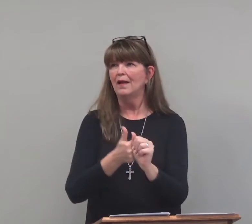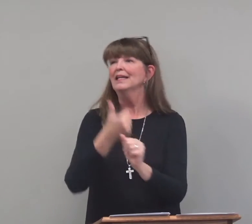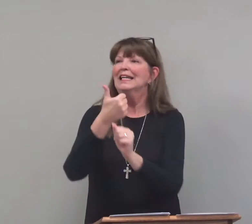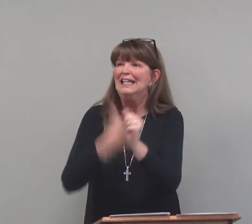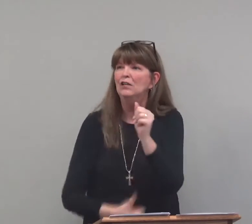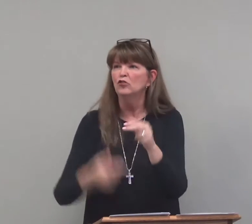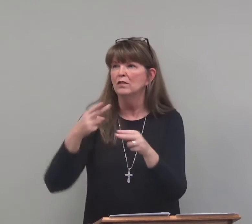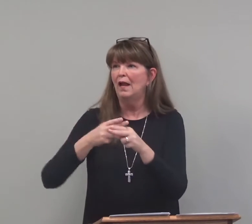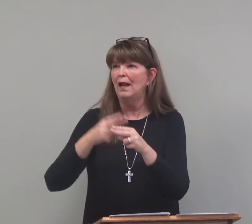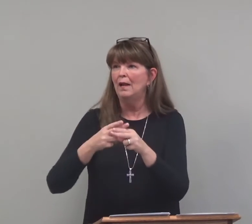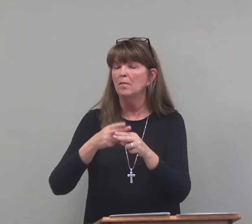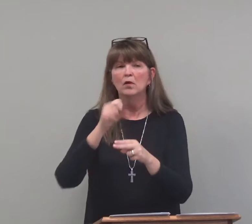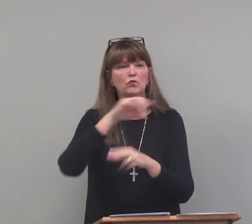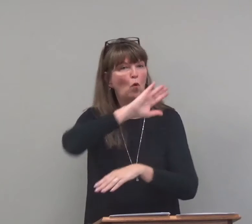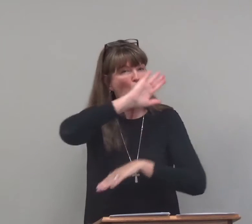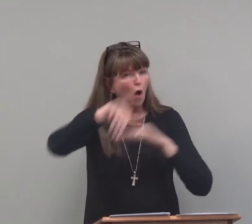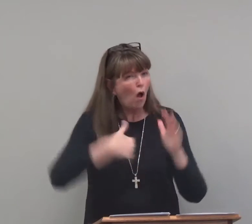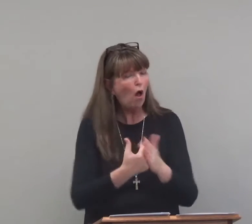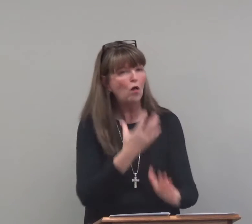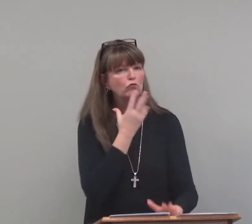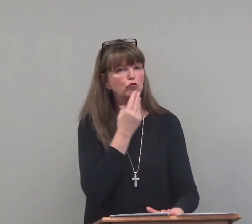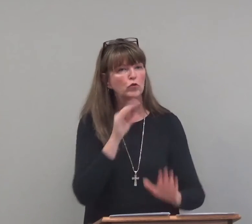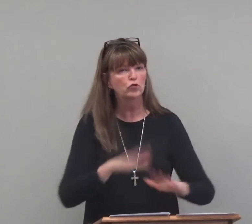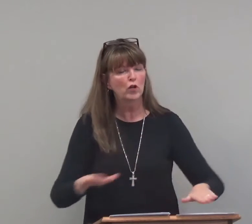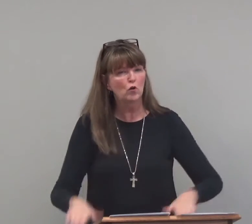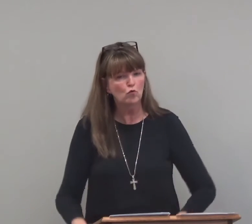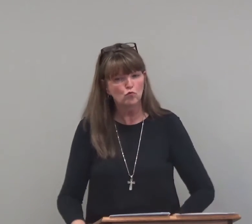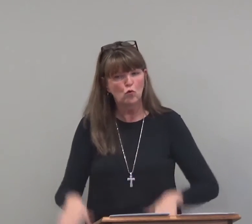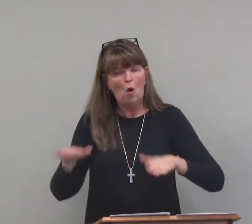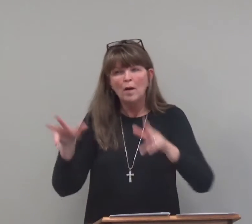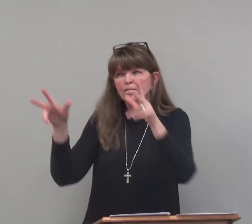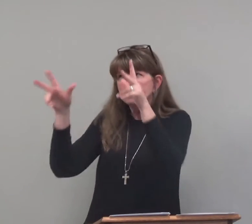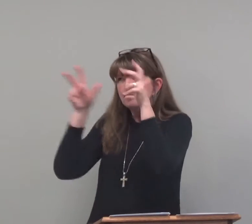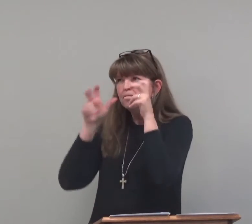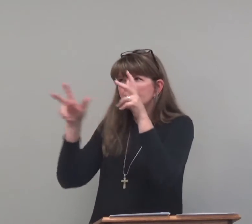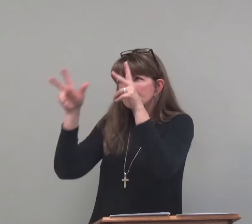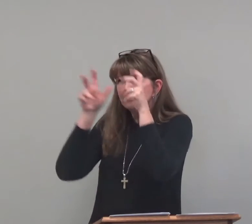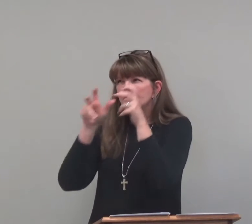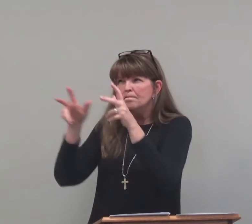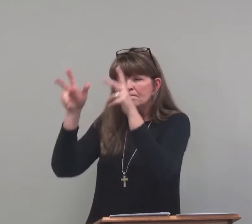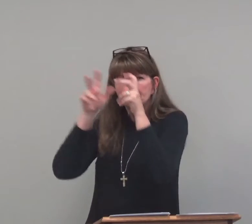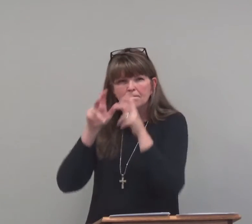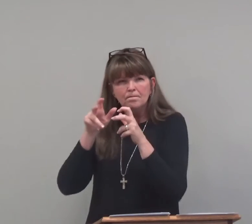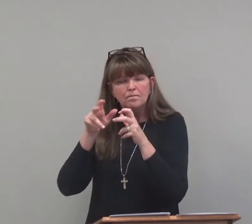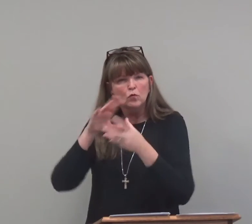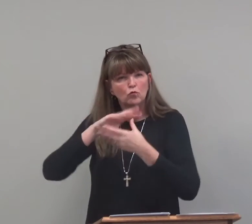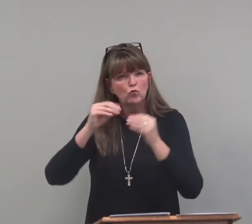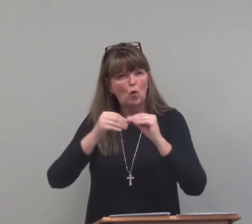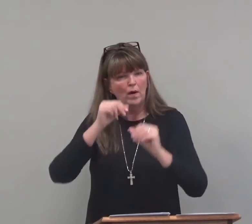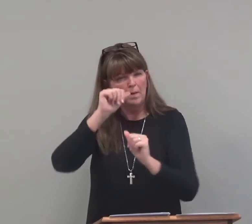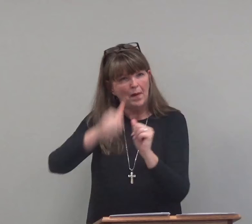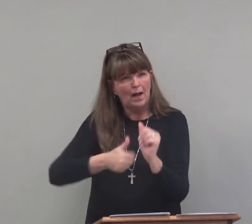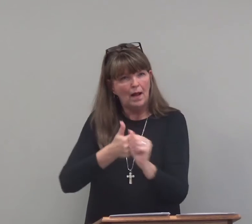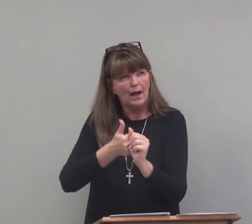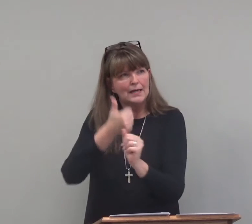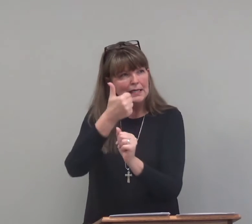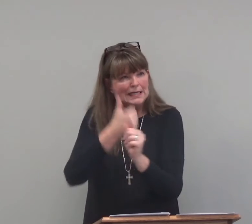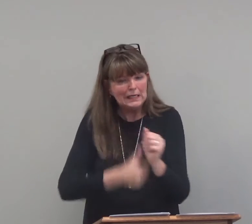of those people. So all of the Jewish children grow up listening to these stories. And they knew